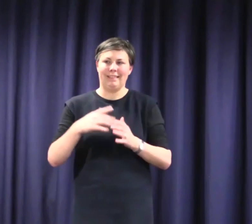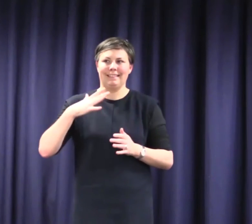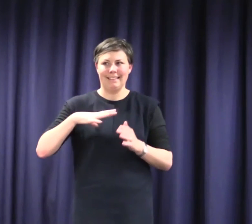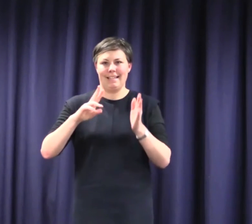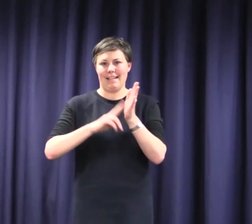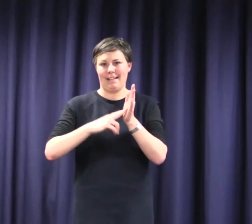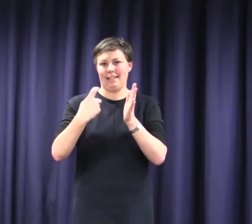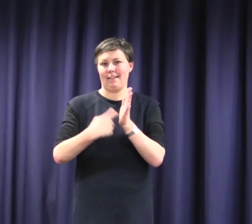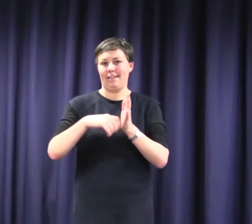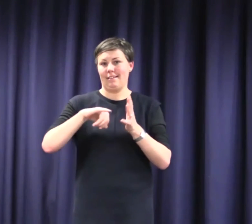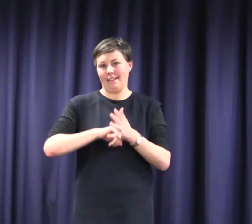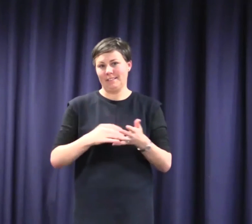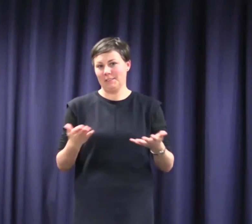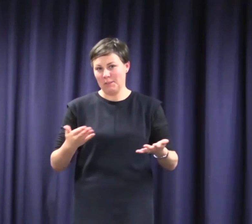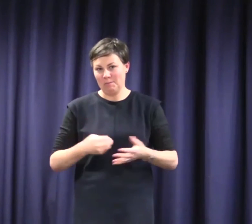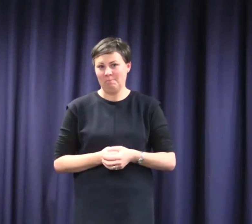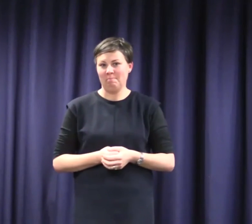service?